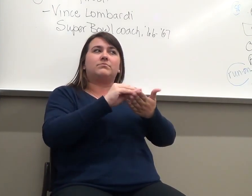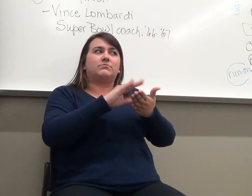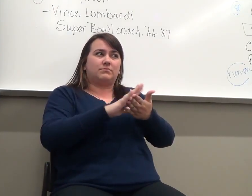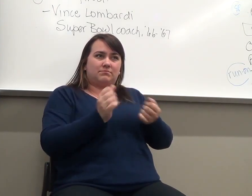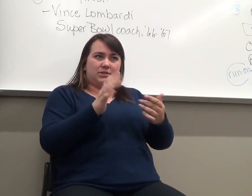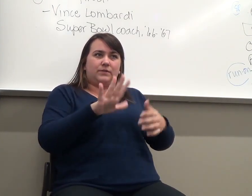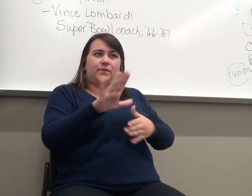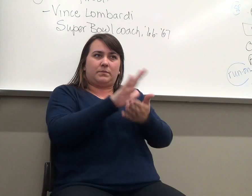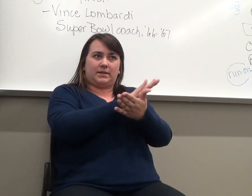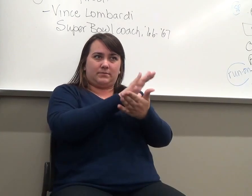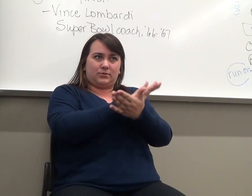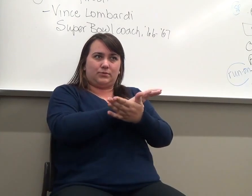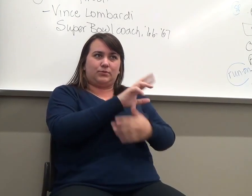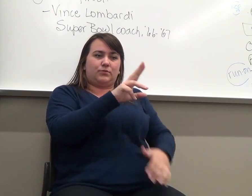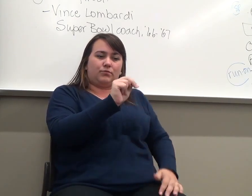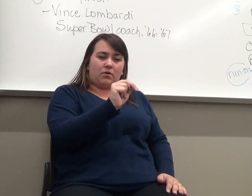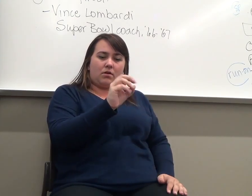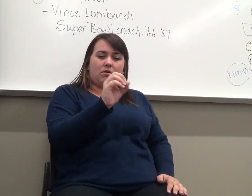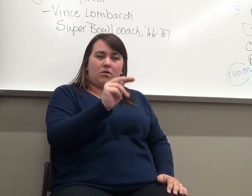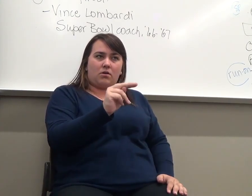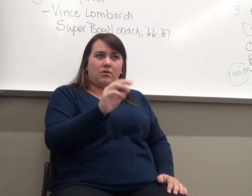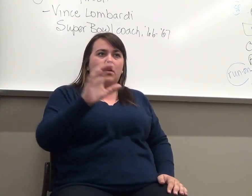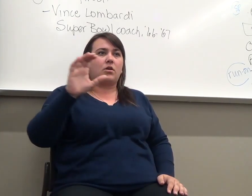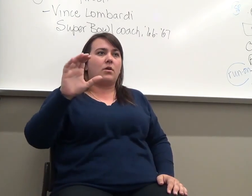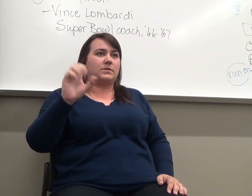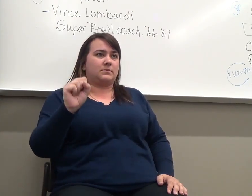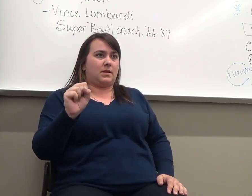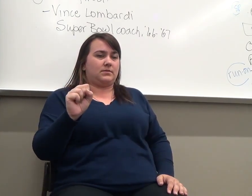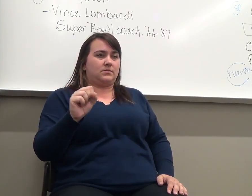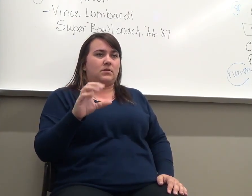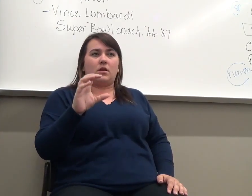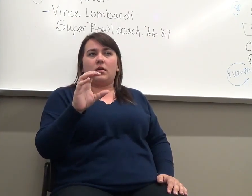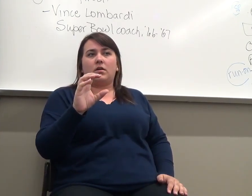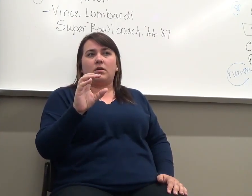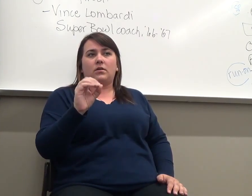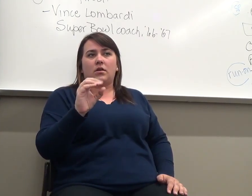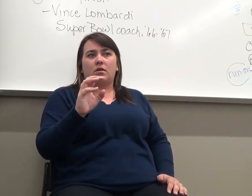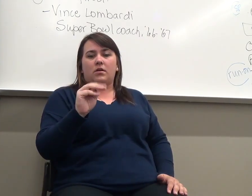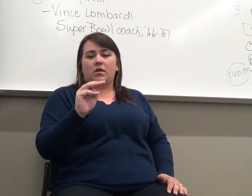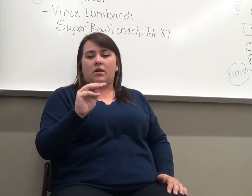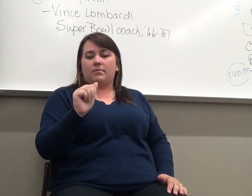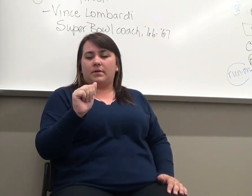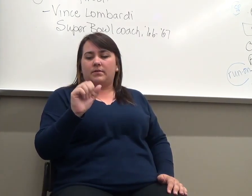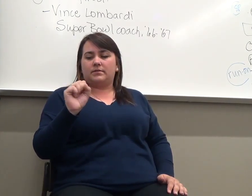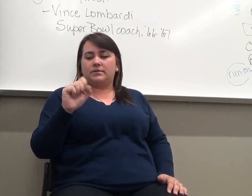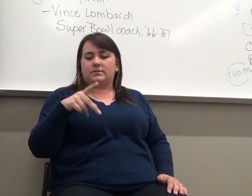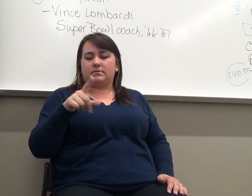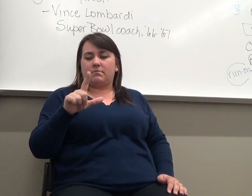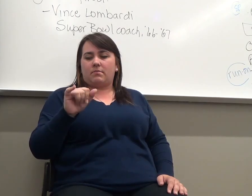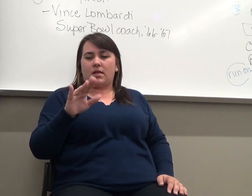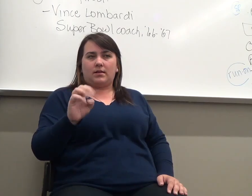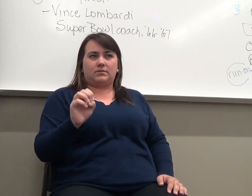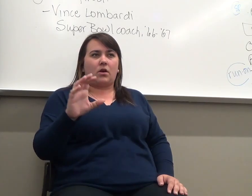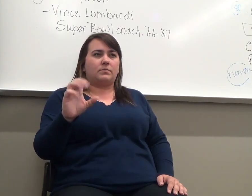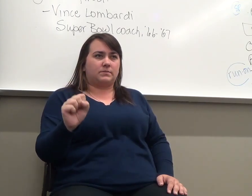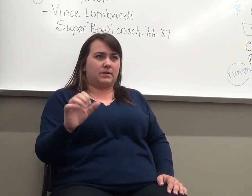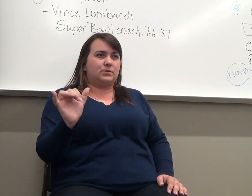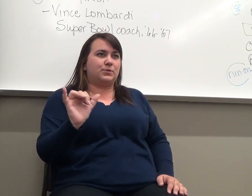underline your topic sentence. It's that important. This topic sentence is the most important